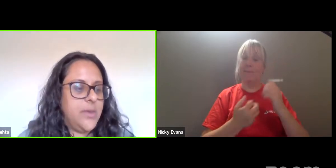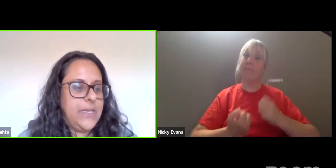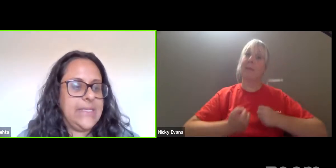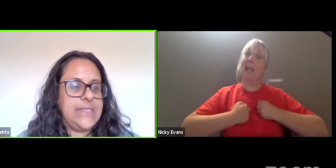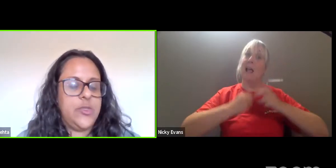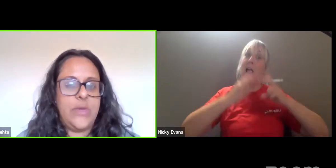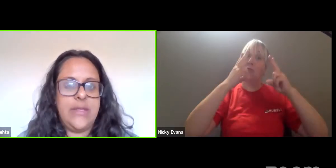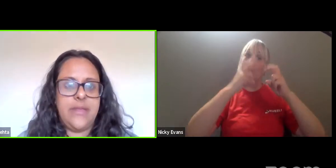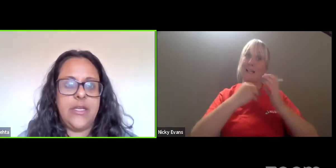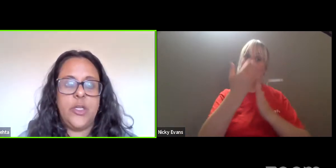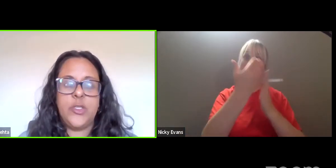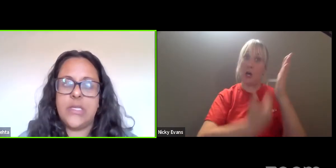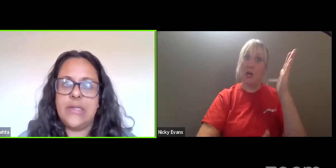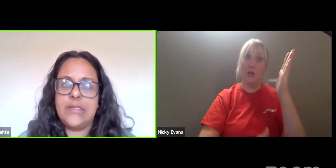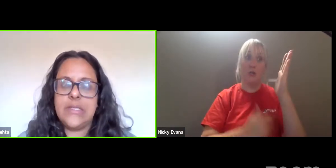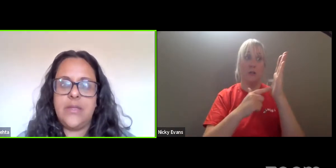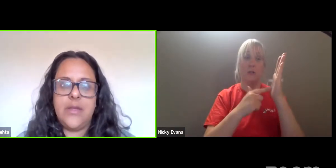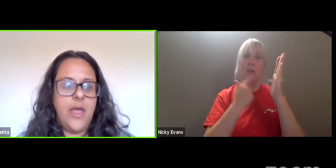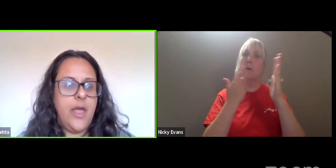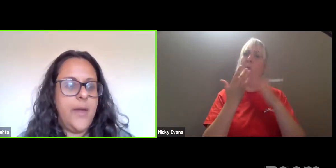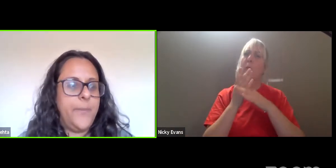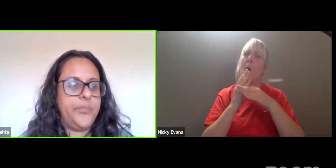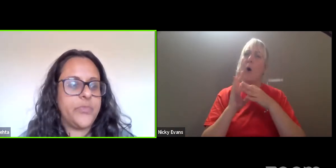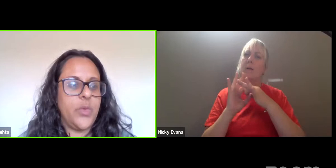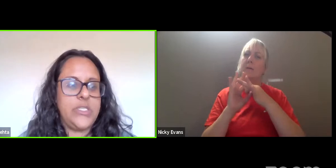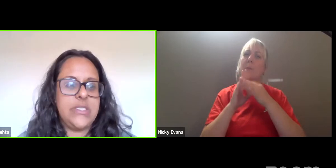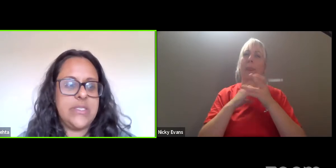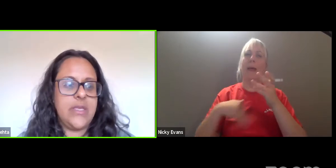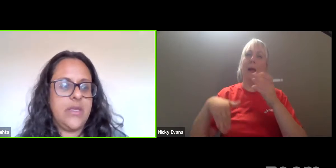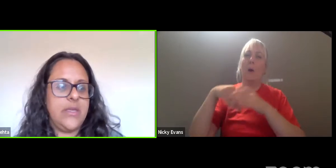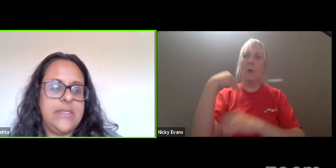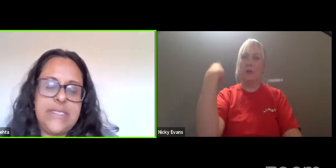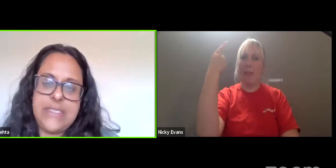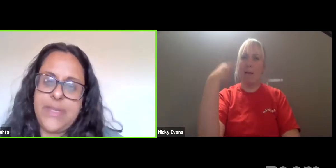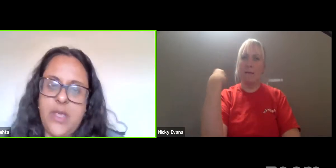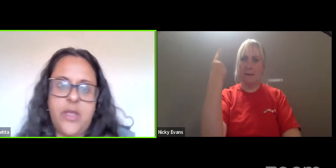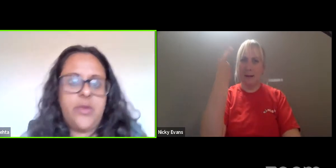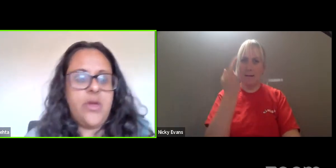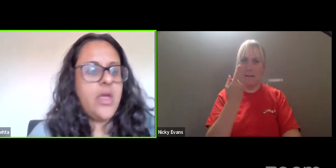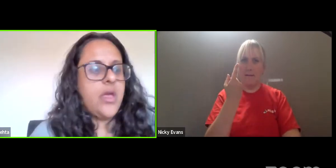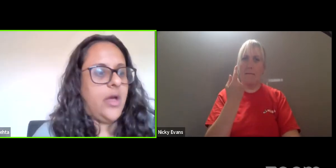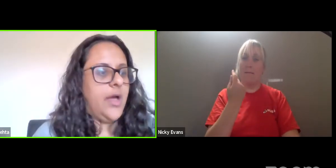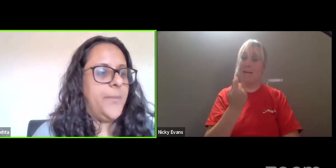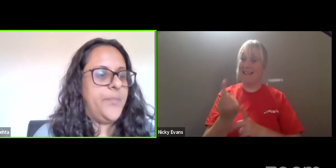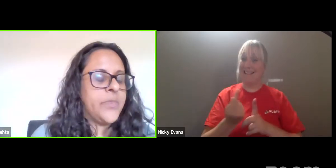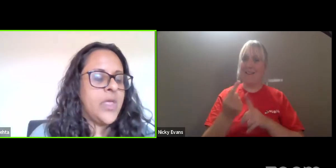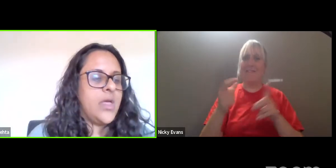was completed with Inclusion London, which is a DDPO,